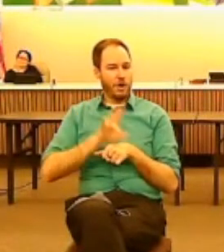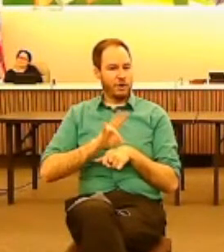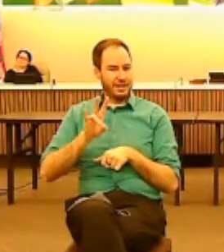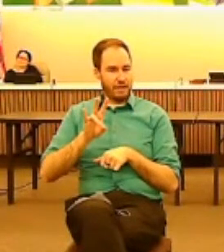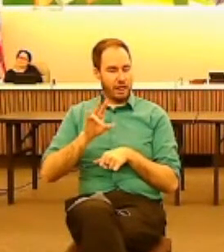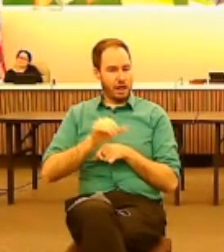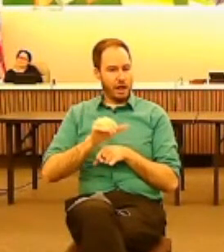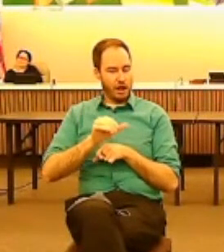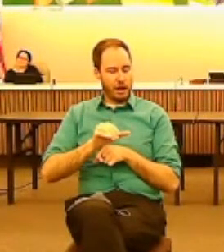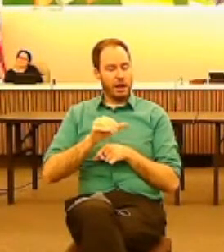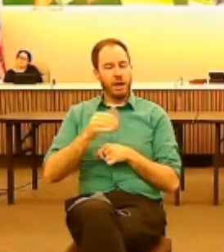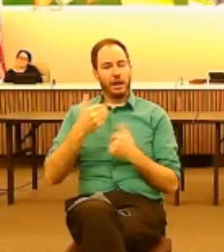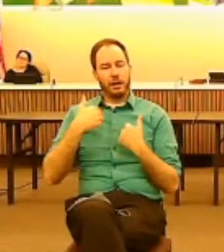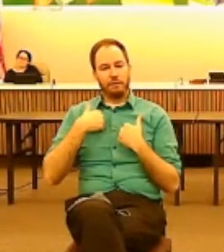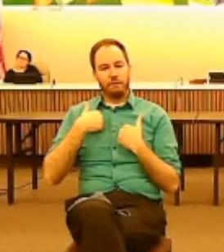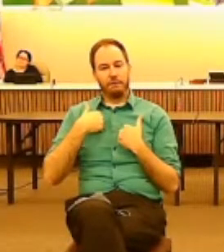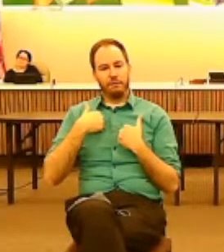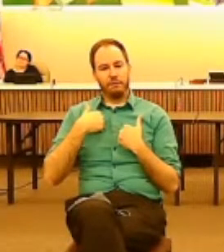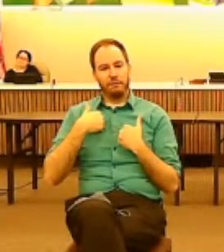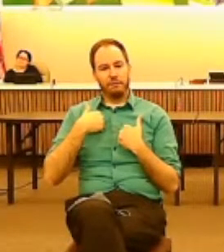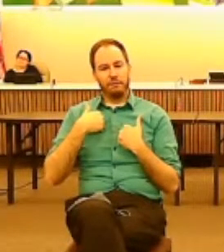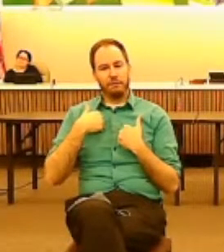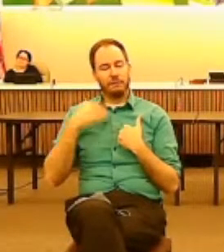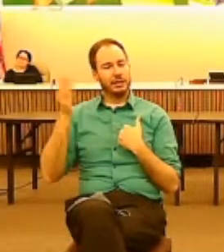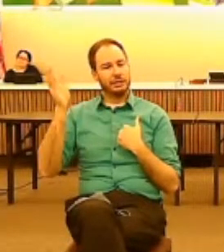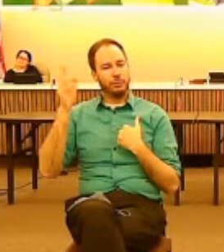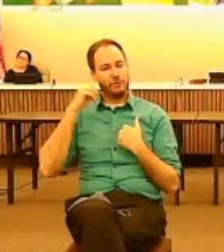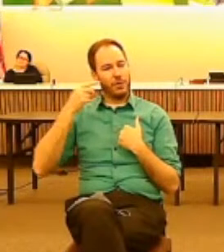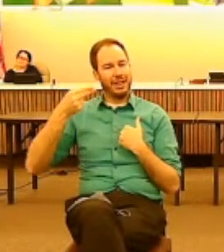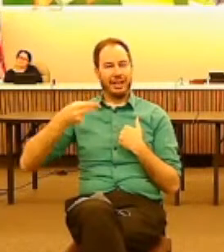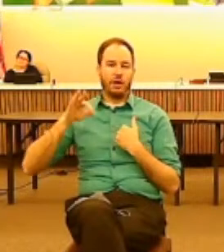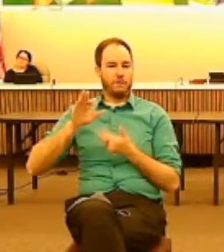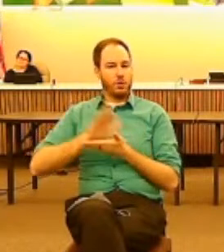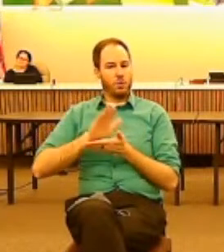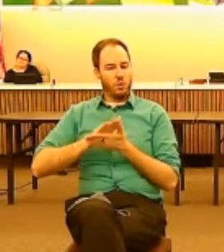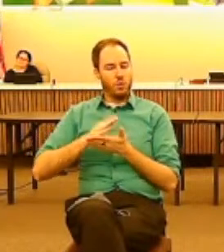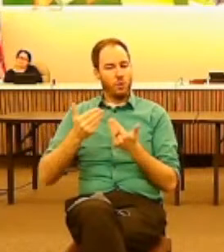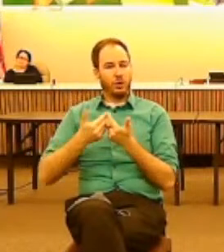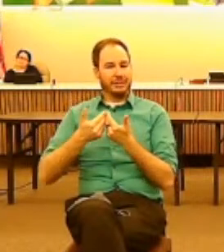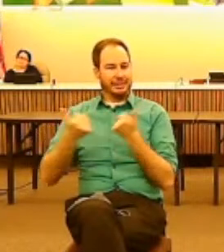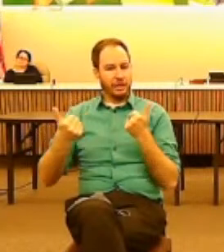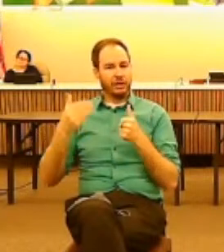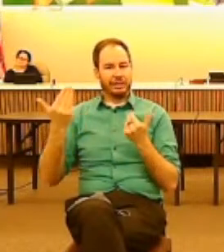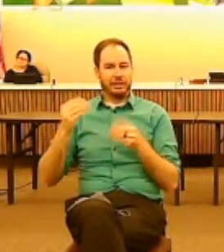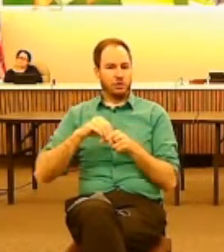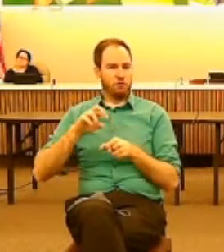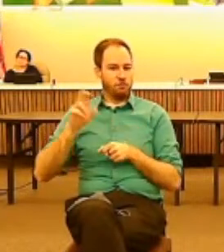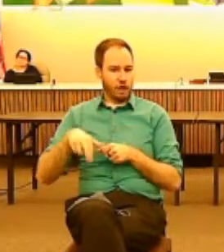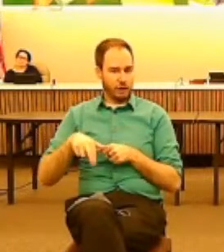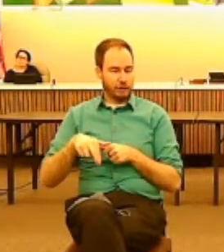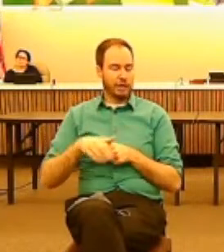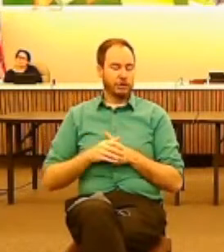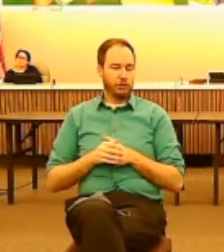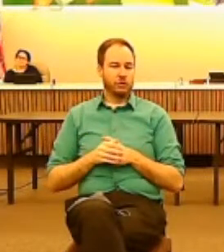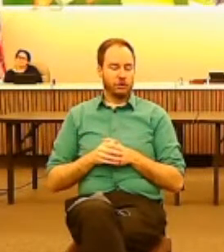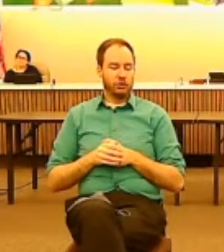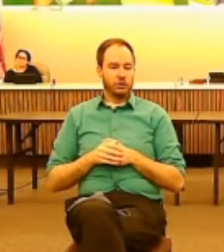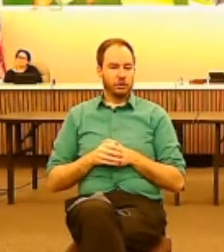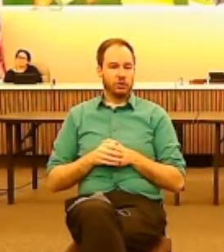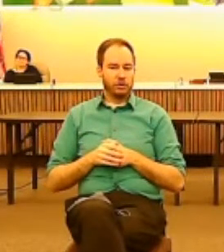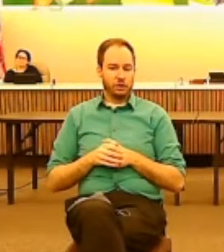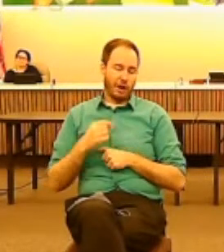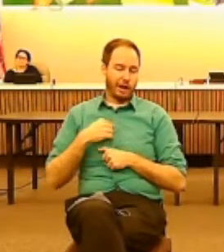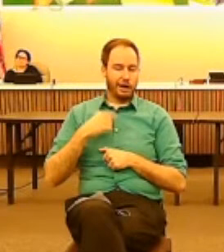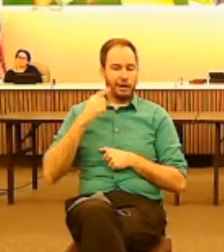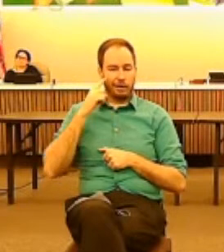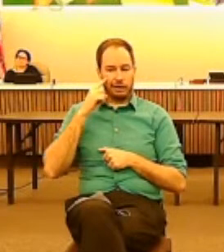o'clock has a seminar, The History of School Segregation in Rochester. So I think